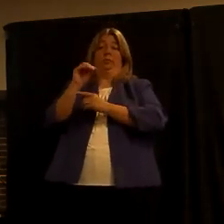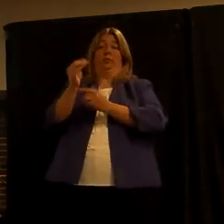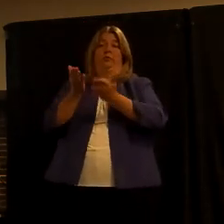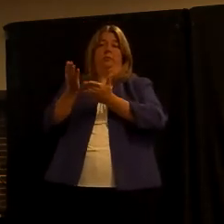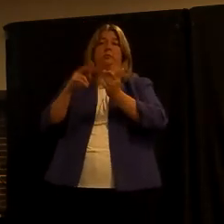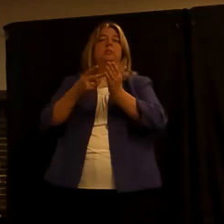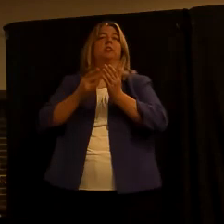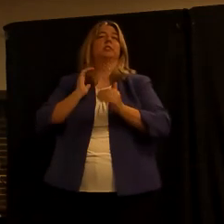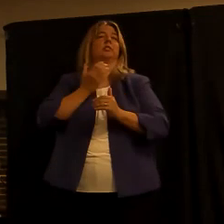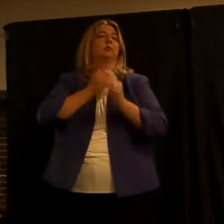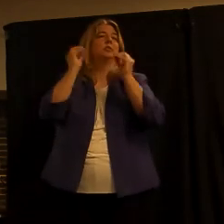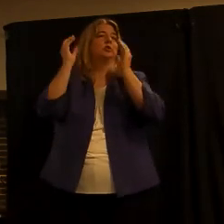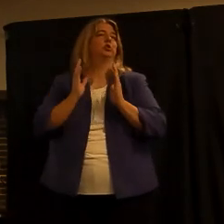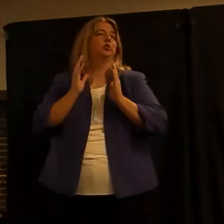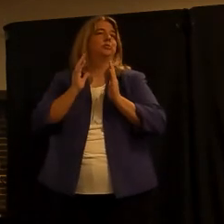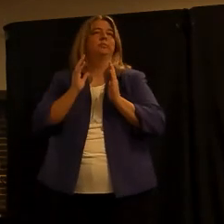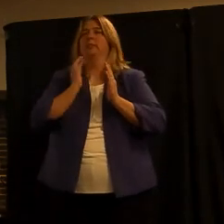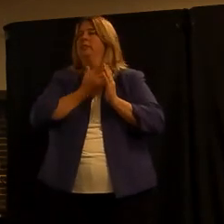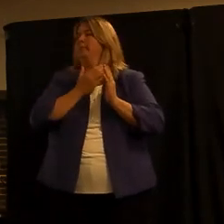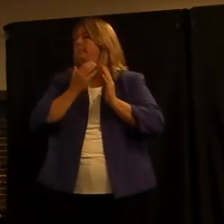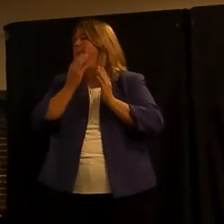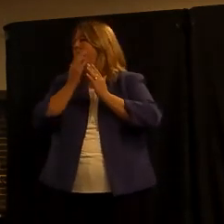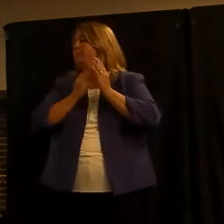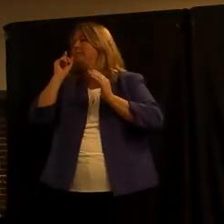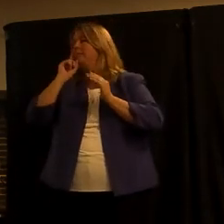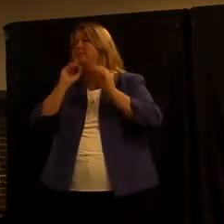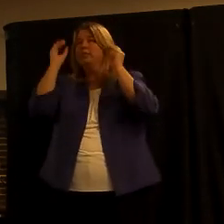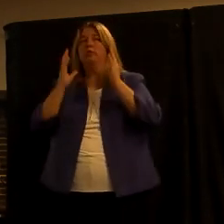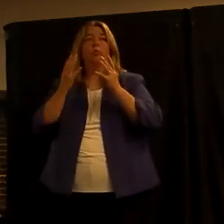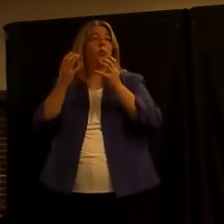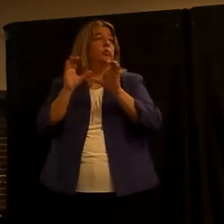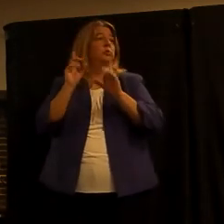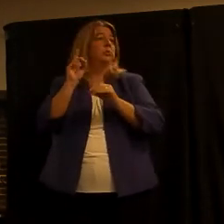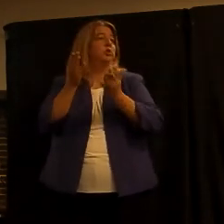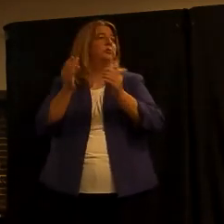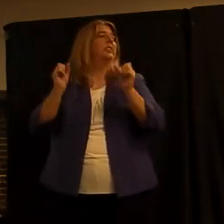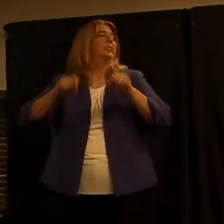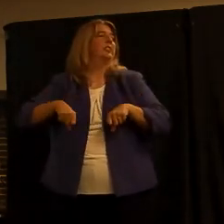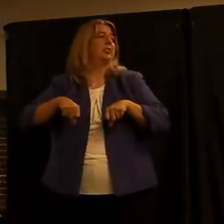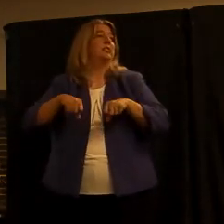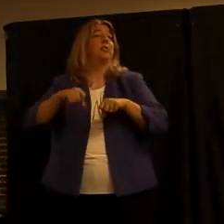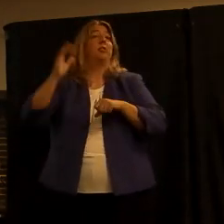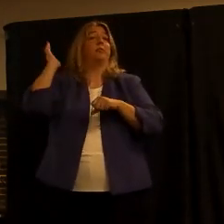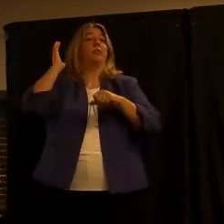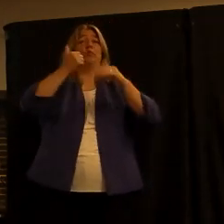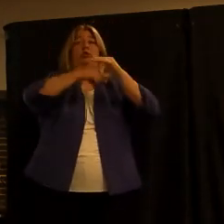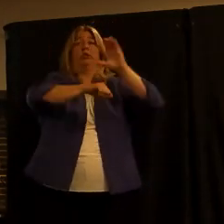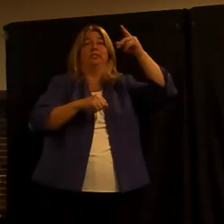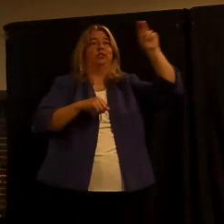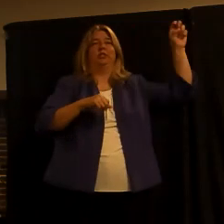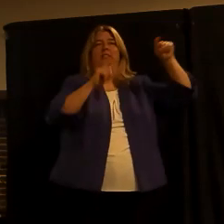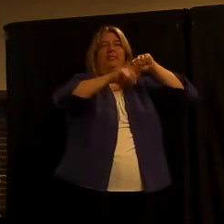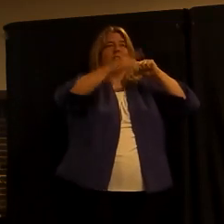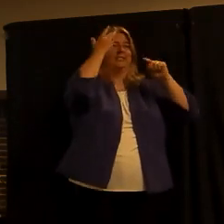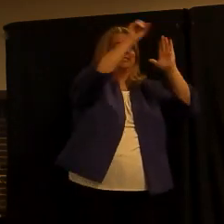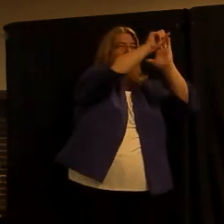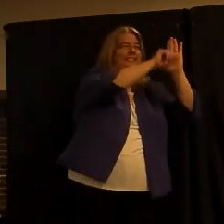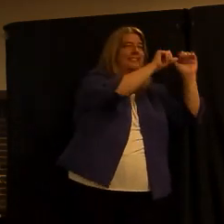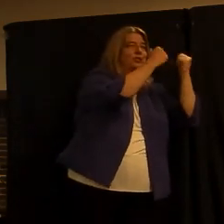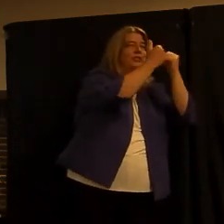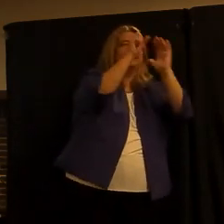perk of this is providing that Deaf Mentor service is that our teachers our deaf teachers that are interested in providing that